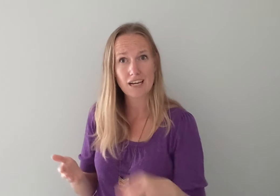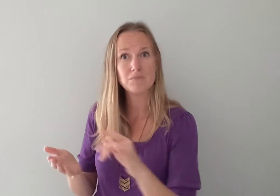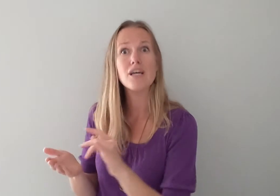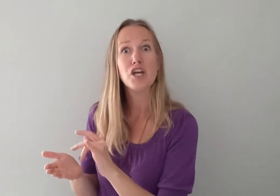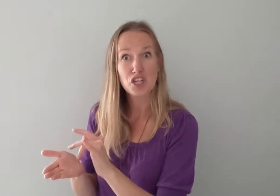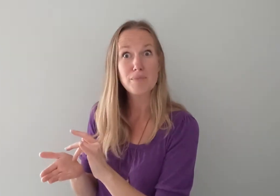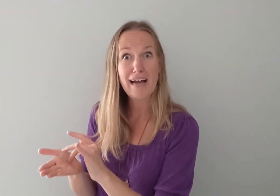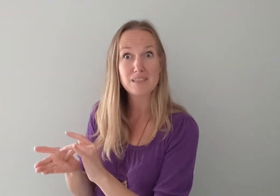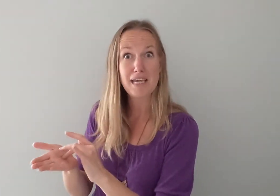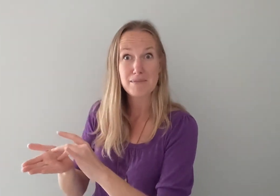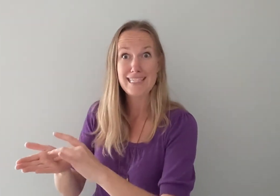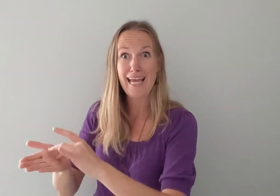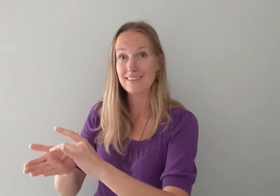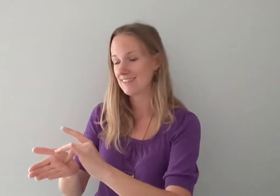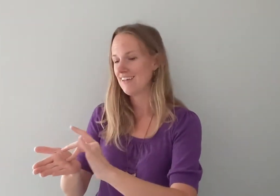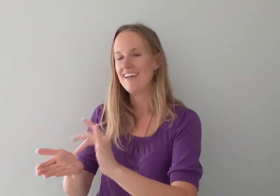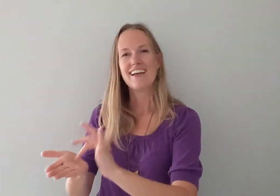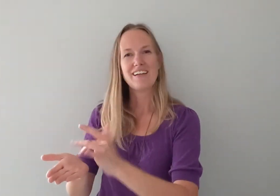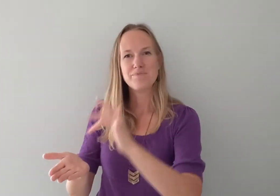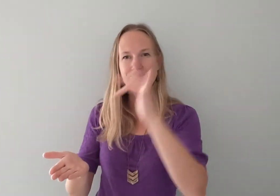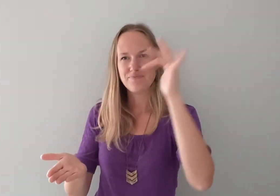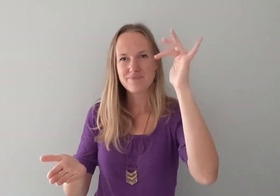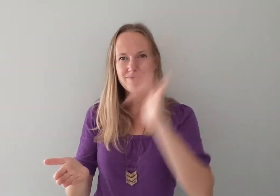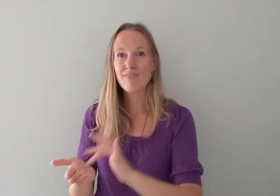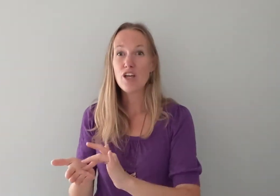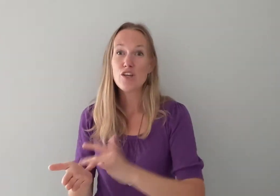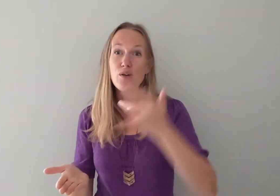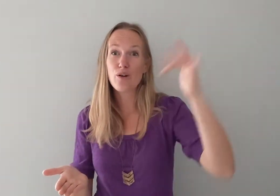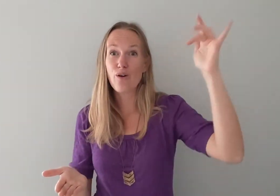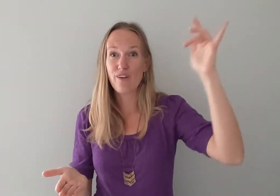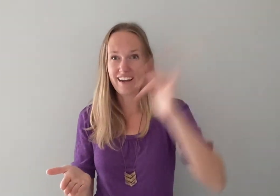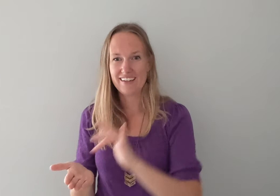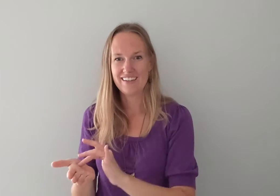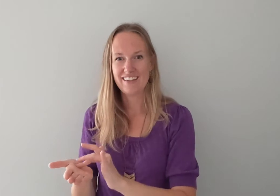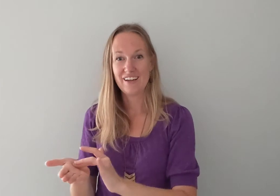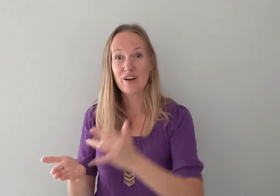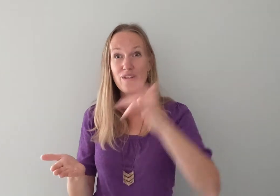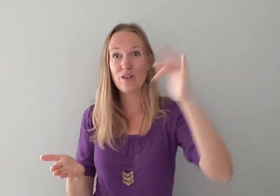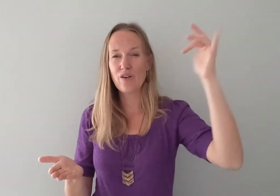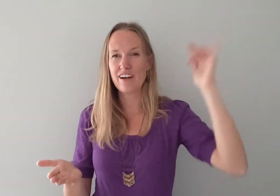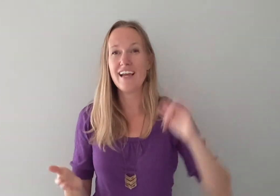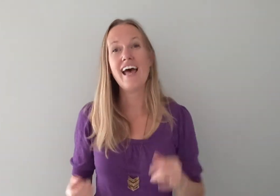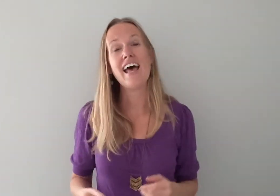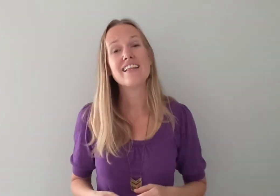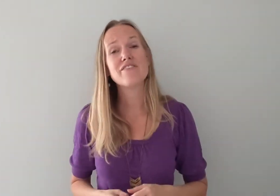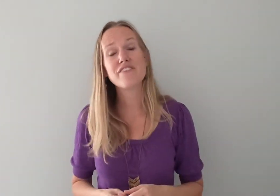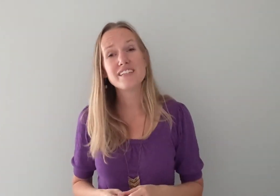times, you're bound to make mistakes. Okay? Your glory, and then fills